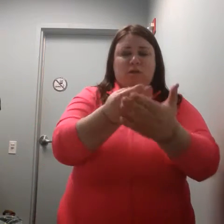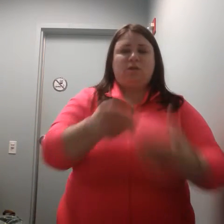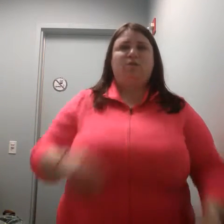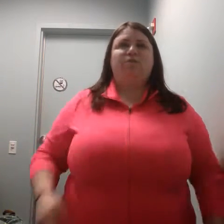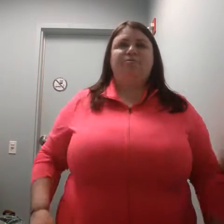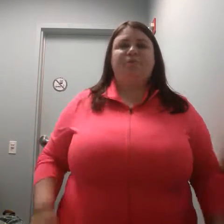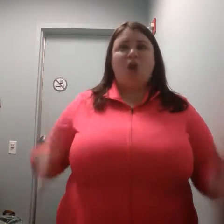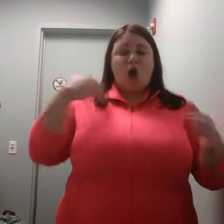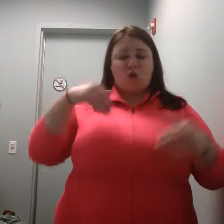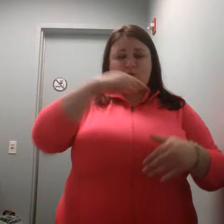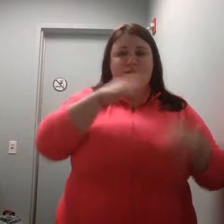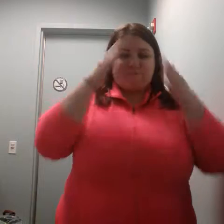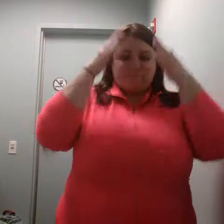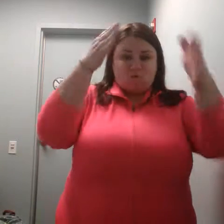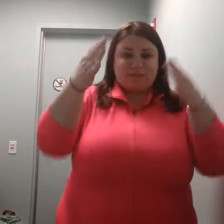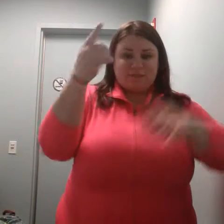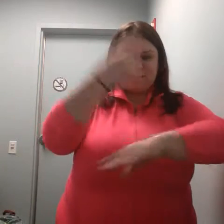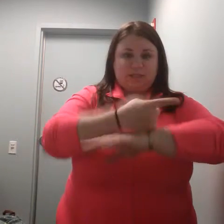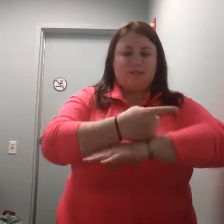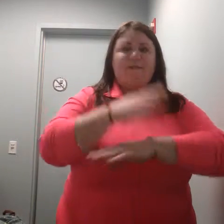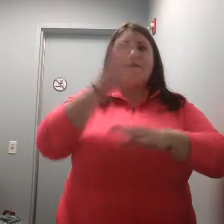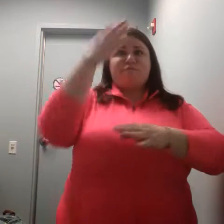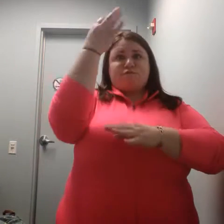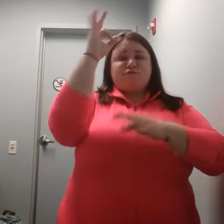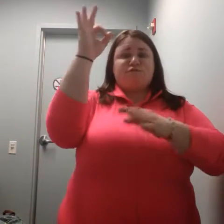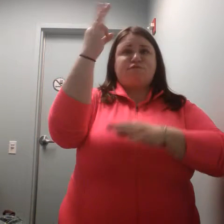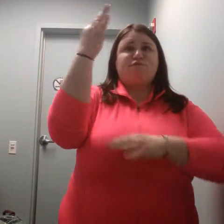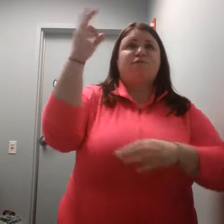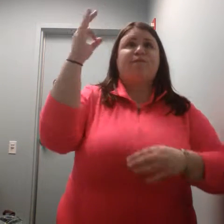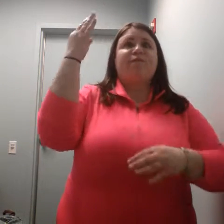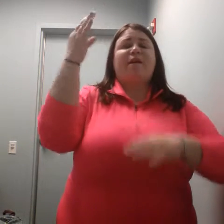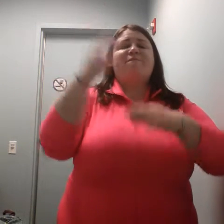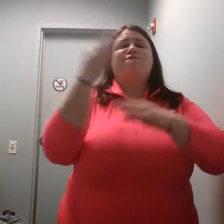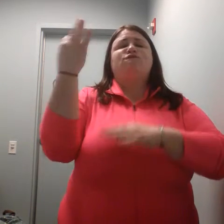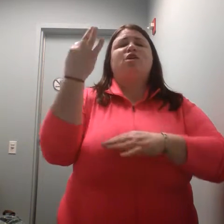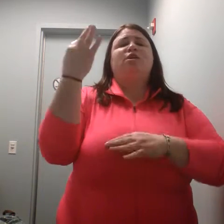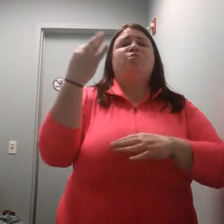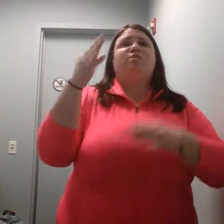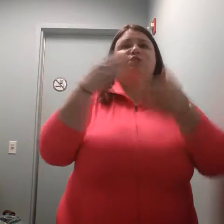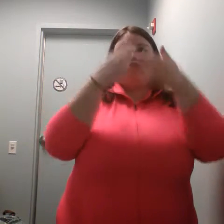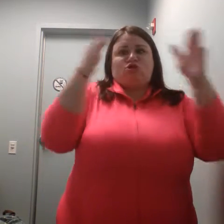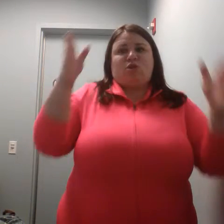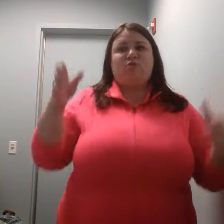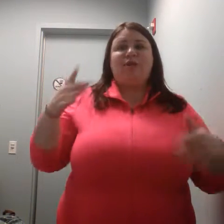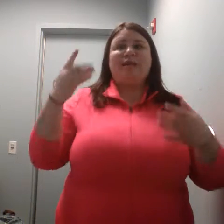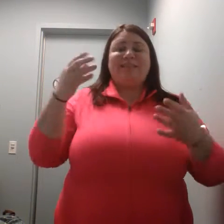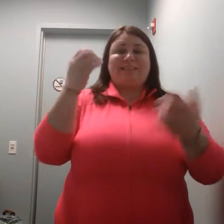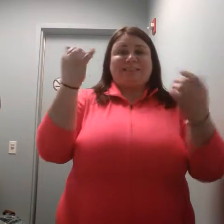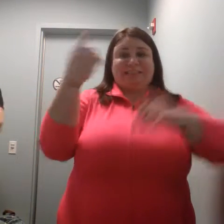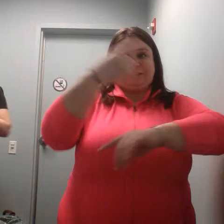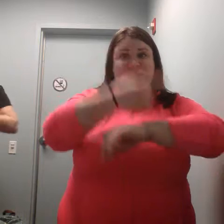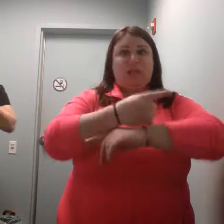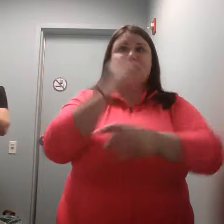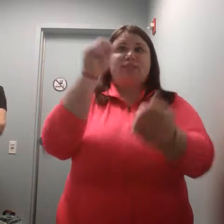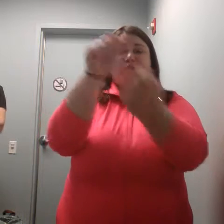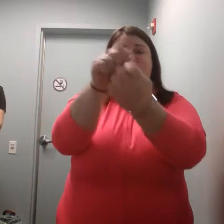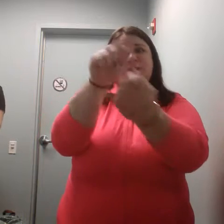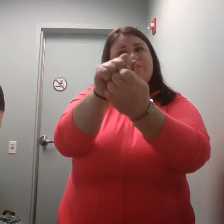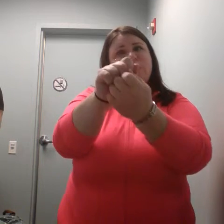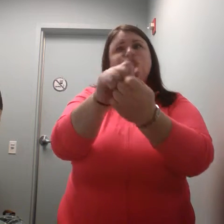What we did on Friday was very general stuff. How the government should play into our lives in a very general sense. This is going to be specifically related to money issues. So what I